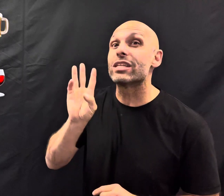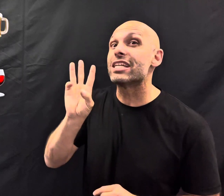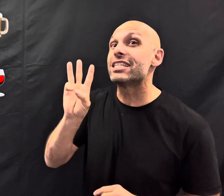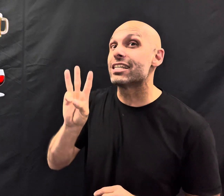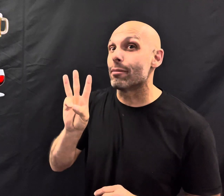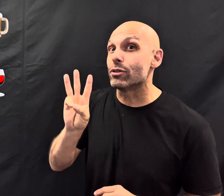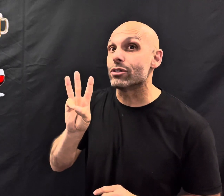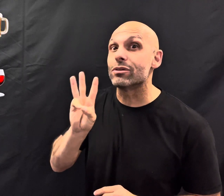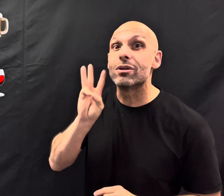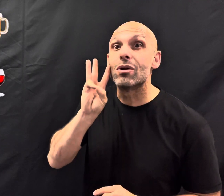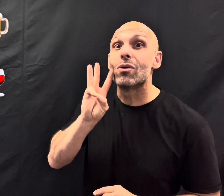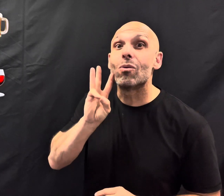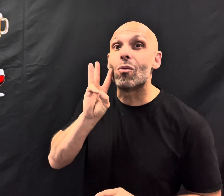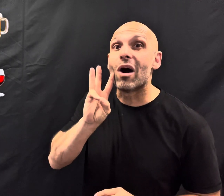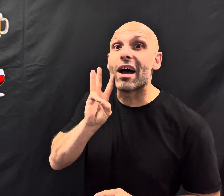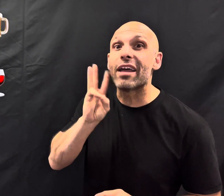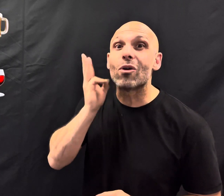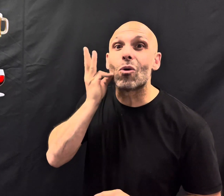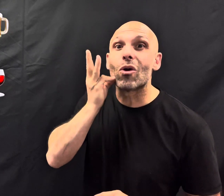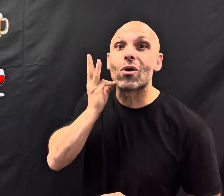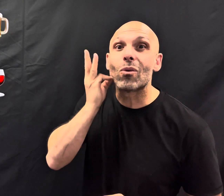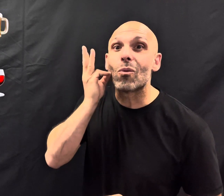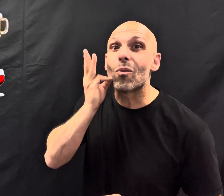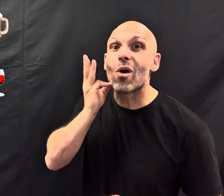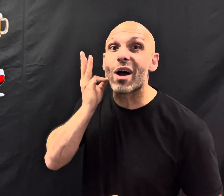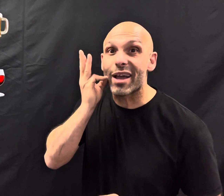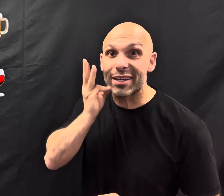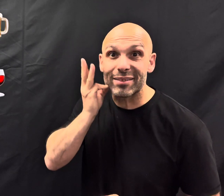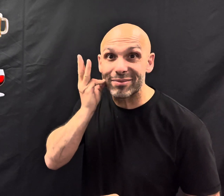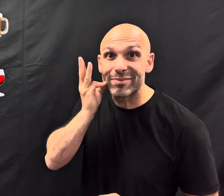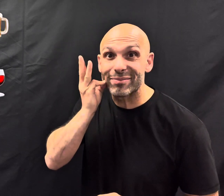a W. Wine or wine.